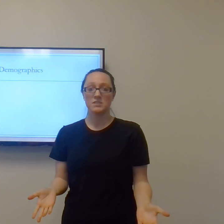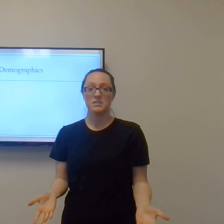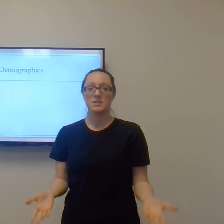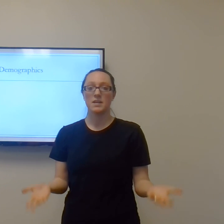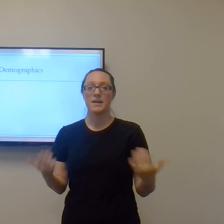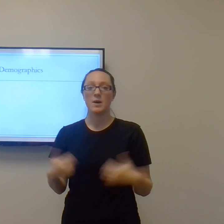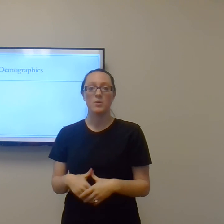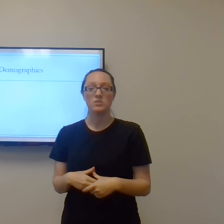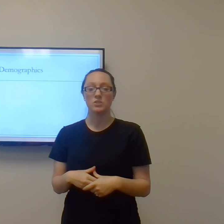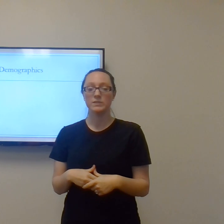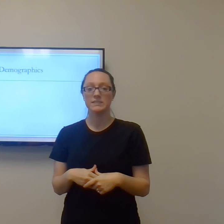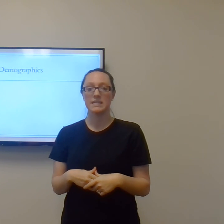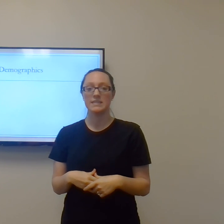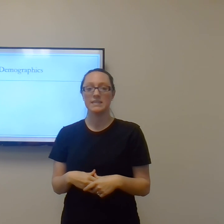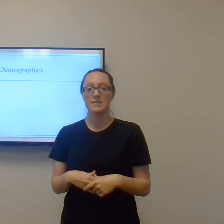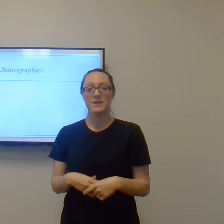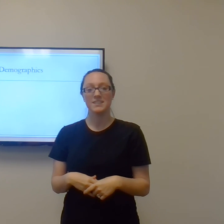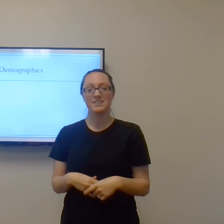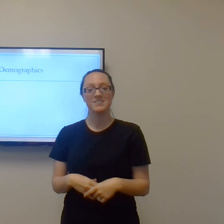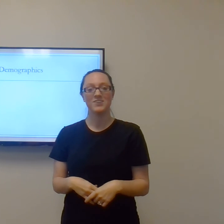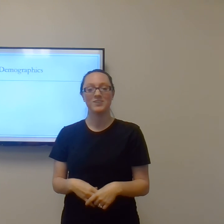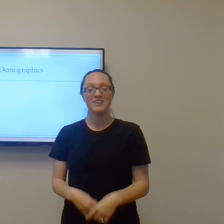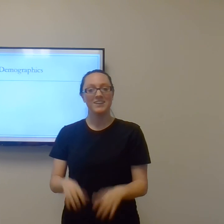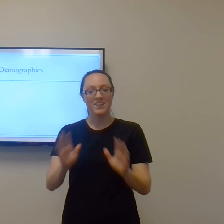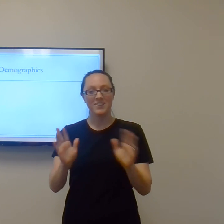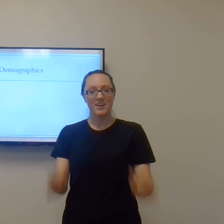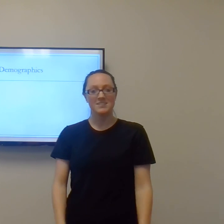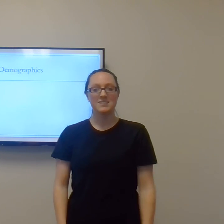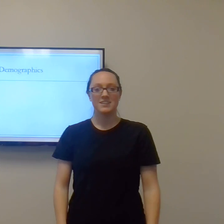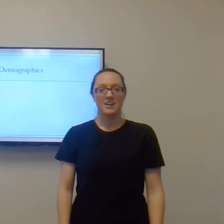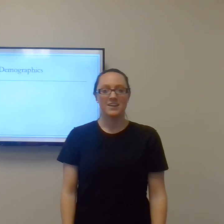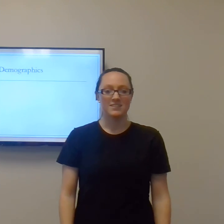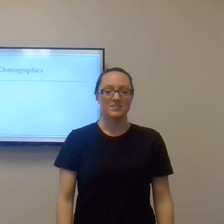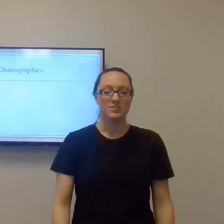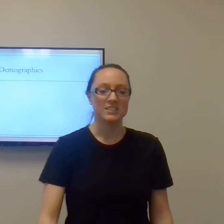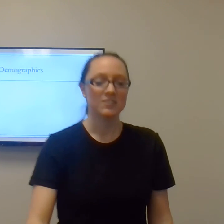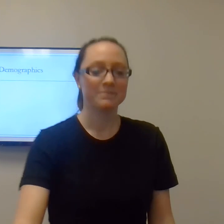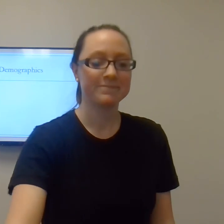questions, and I'll post a quiz at the end of the month. So thank you guys, and see you soon.